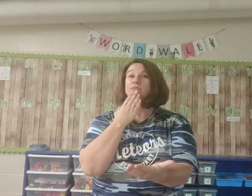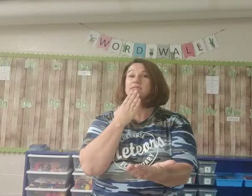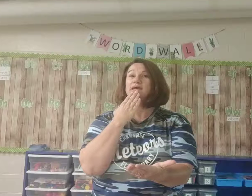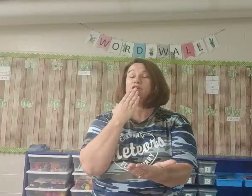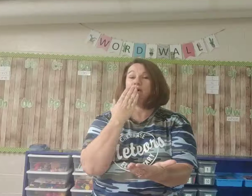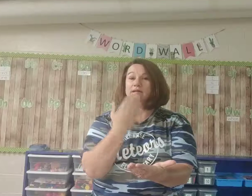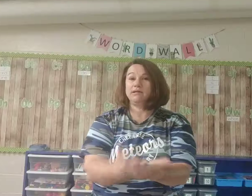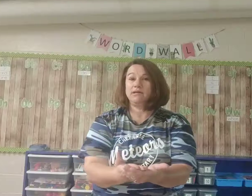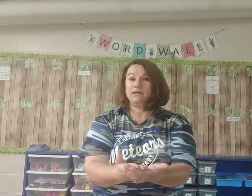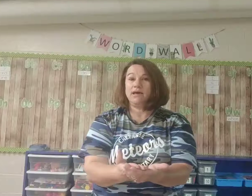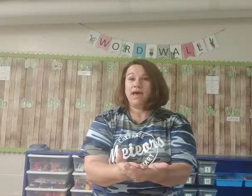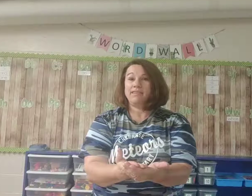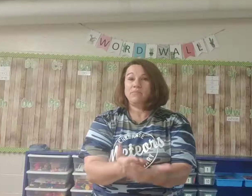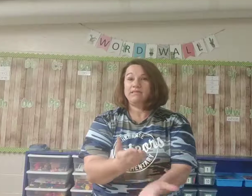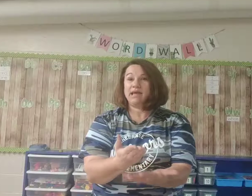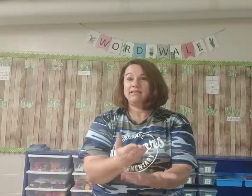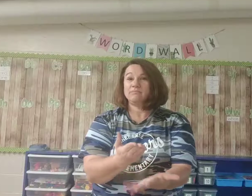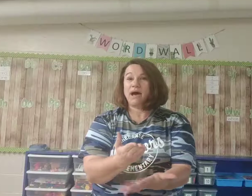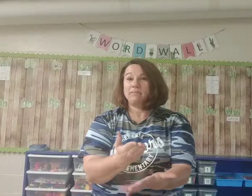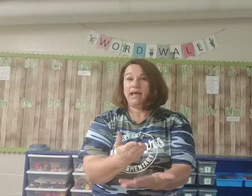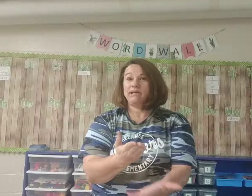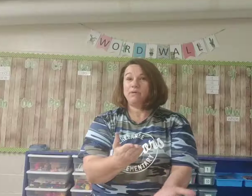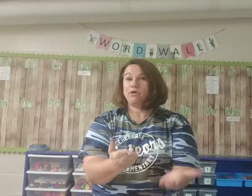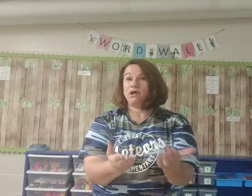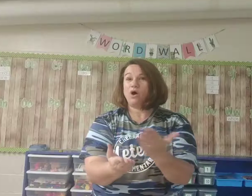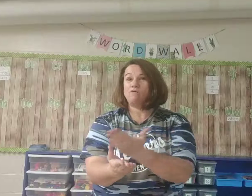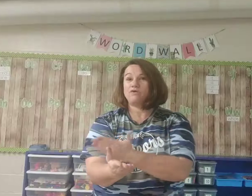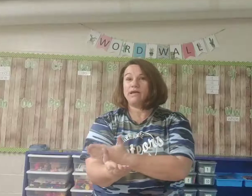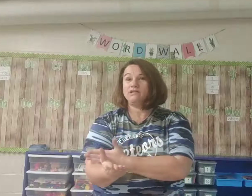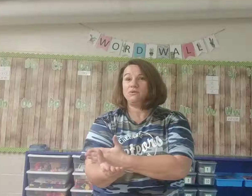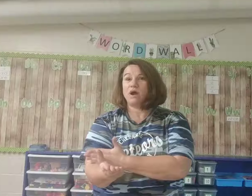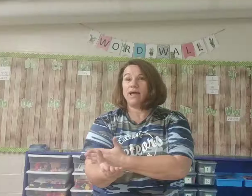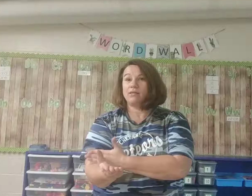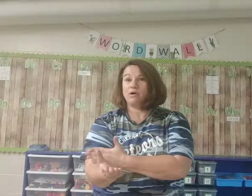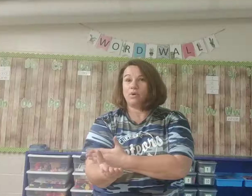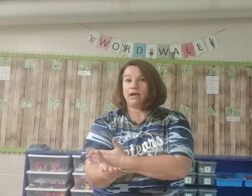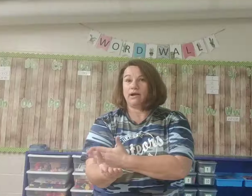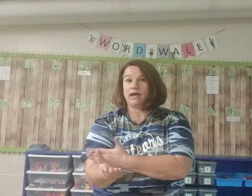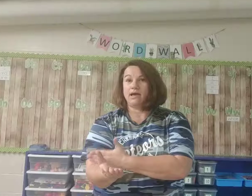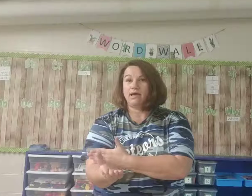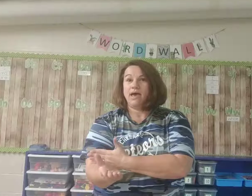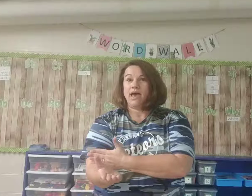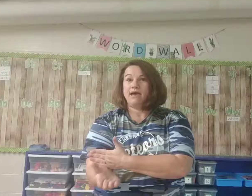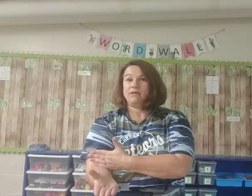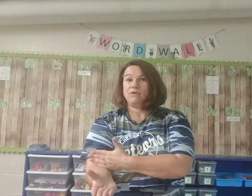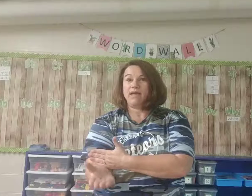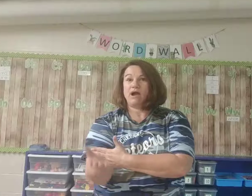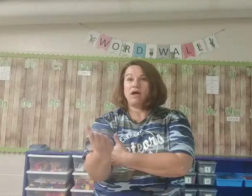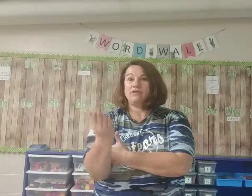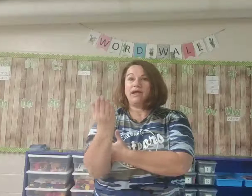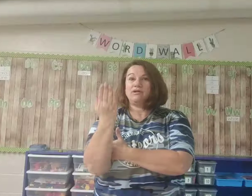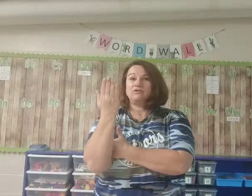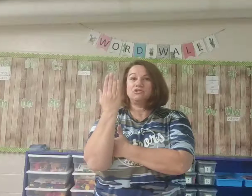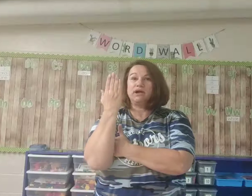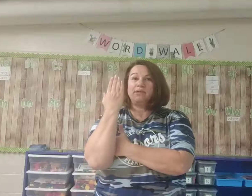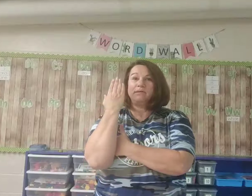we say good, and then we take this bottom hand and we put it over into our elbow area, and then we make our other hand go straight up